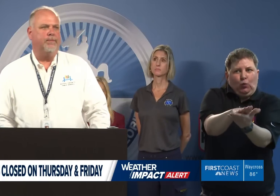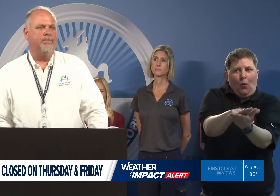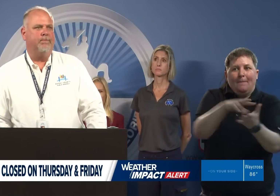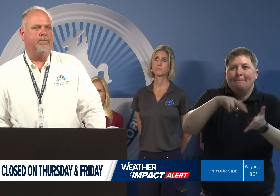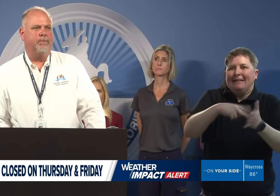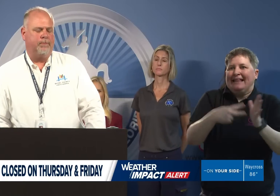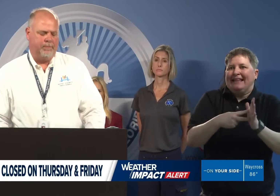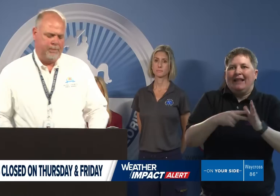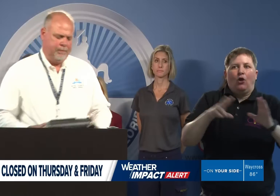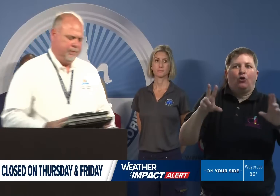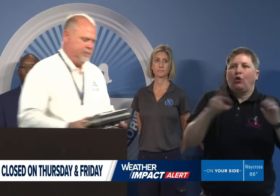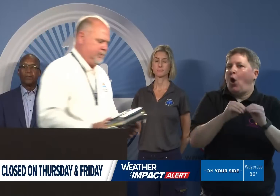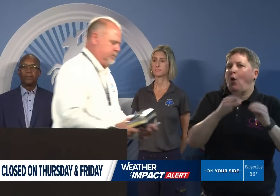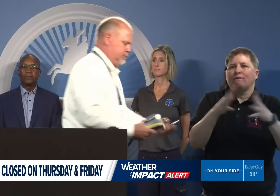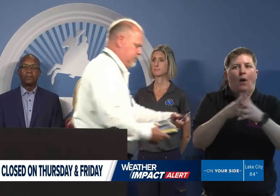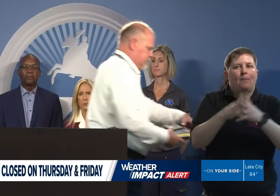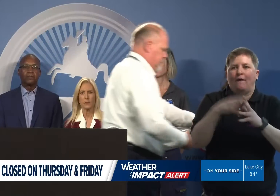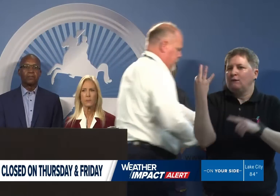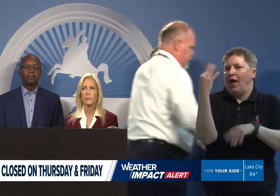reschedule.